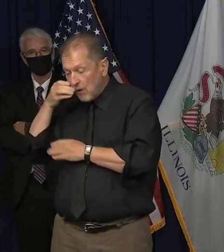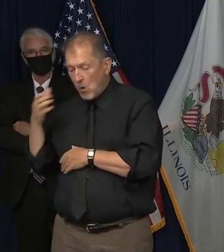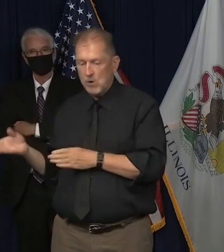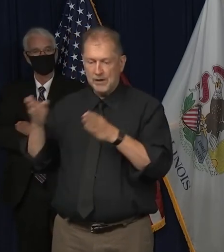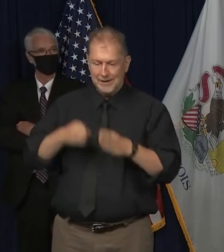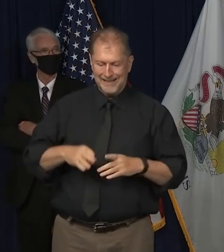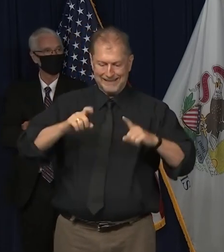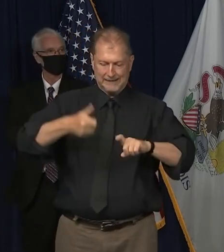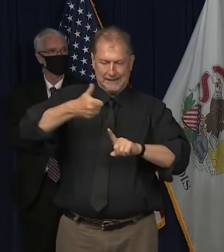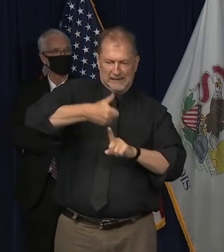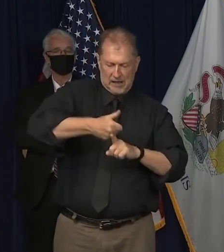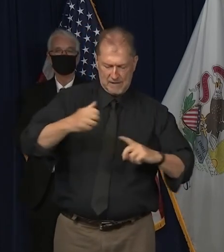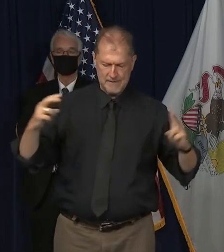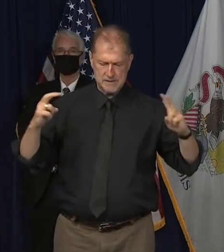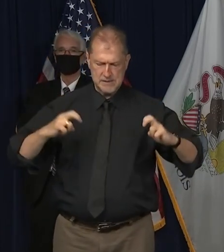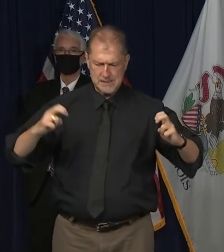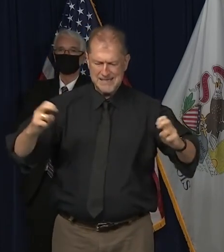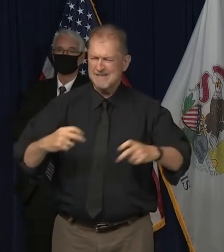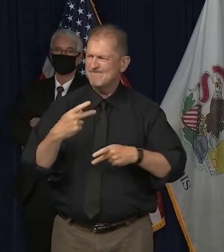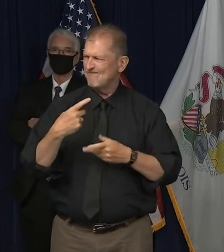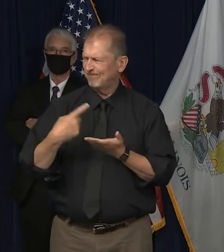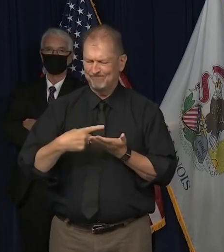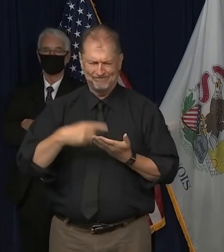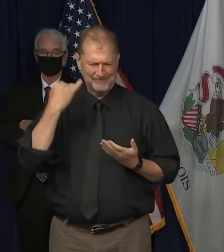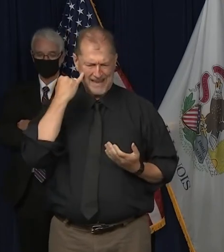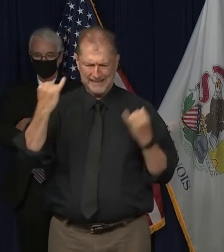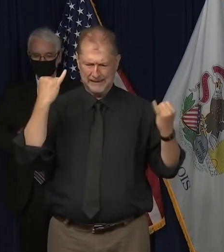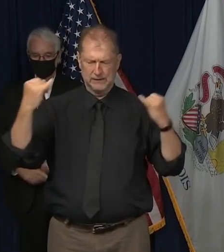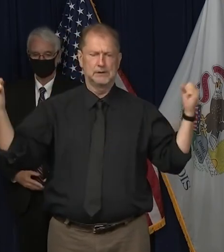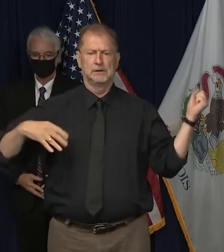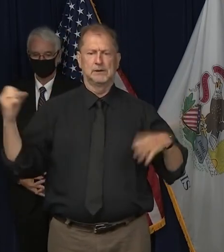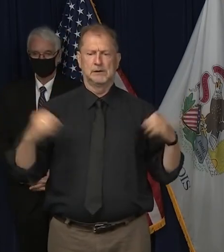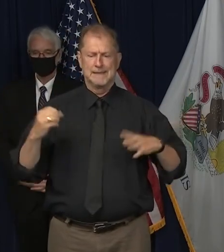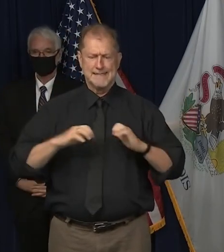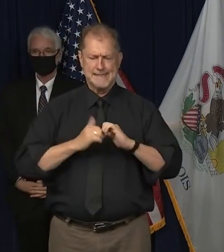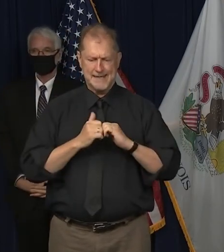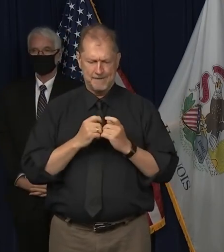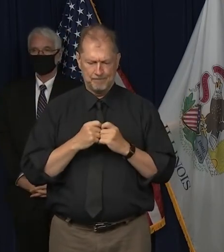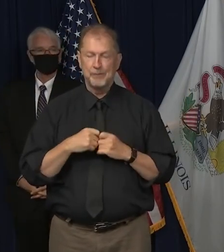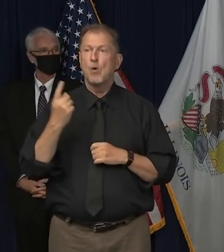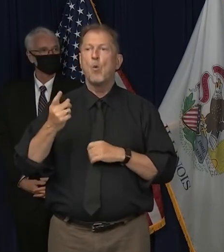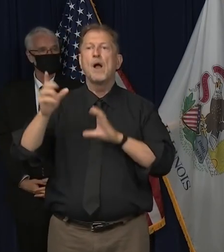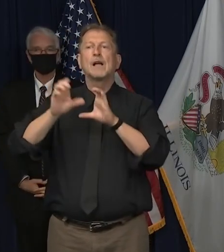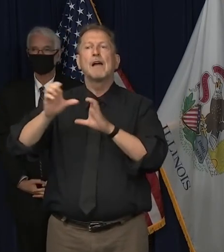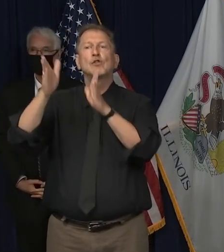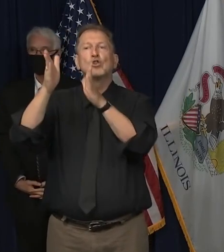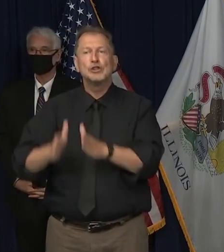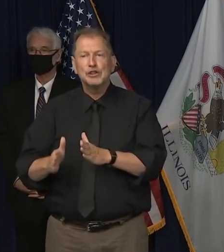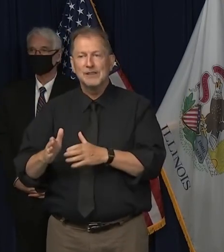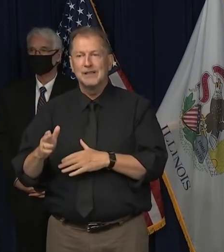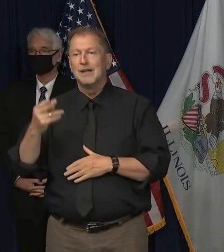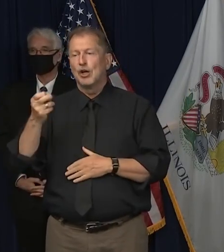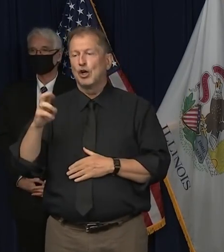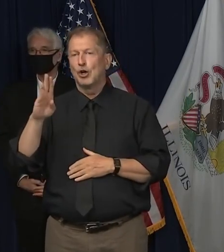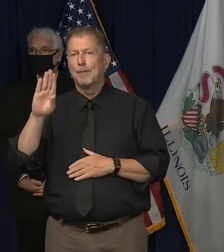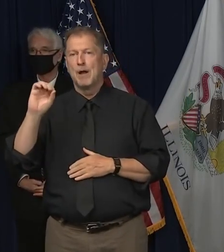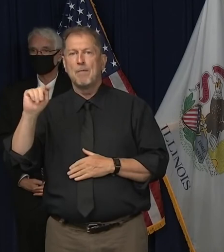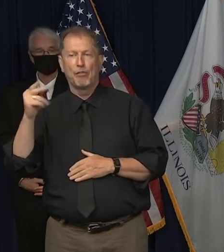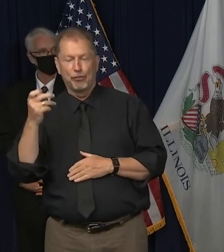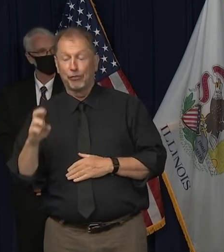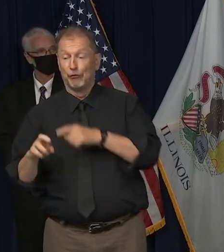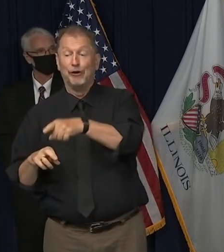sat down and tried to figure out what it would take to pull this off. And a colleague in chemistry, Paul Hergenrother, and I mapped it out and